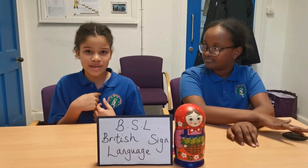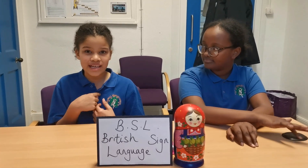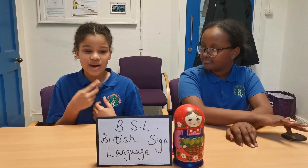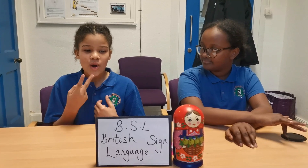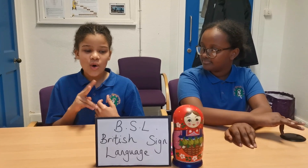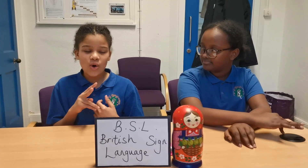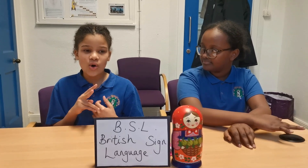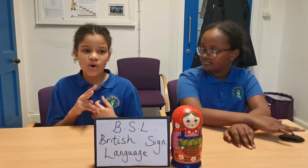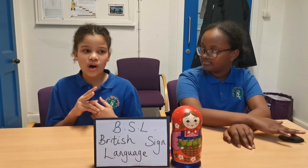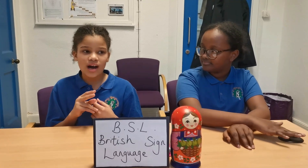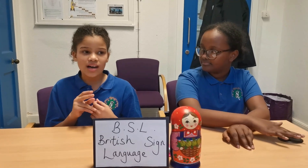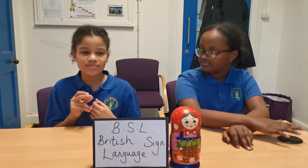me, or